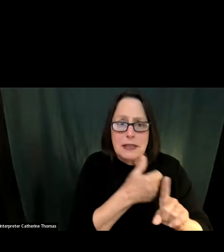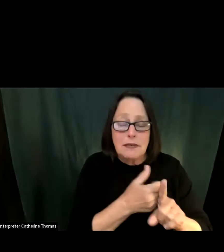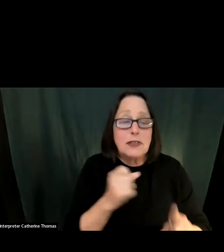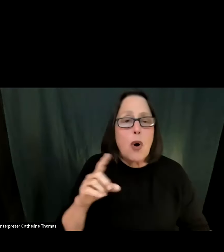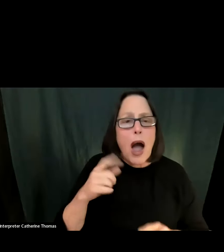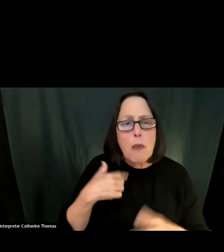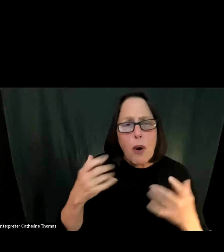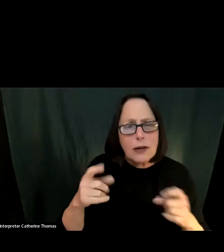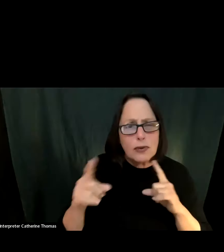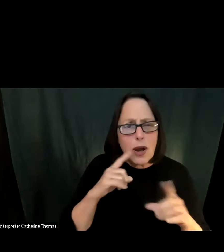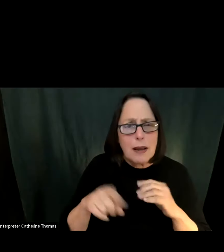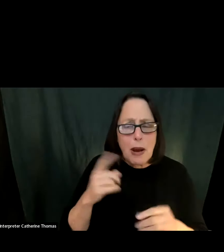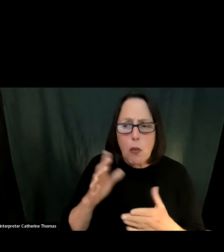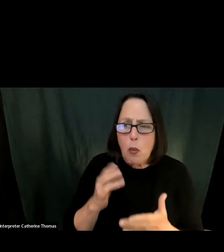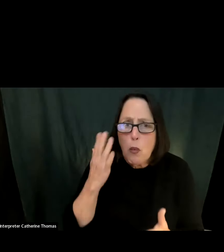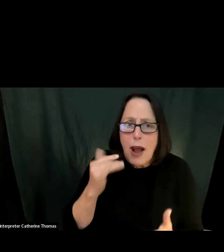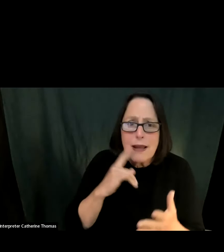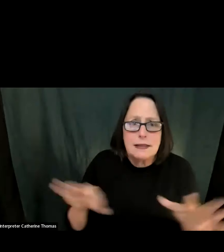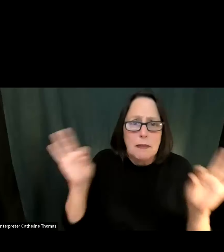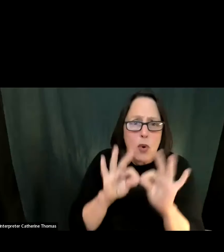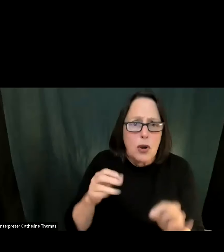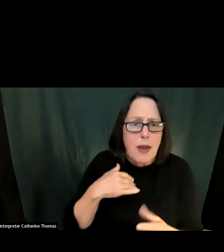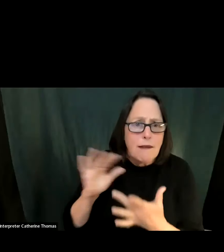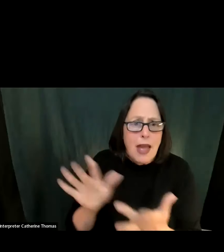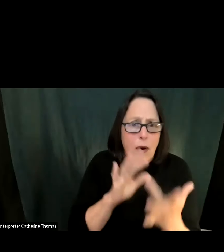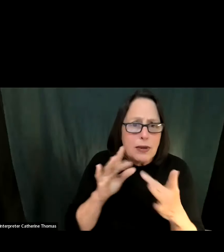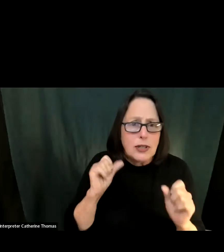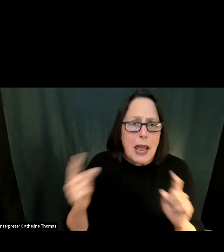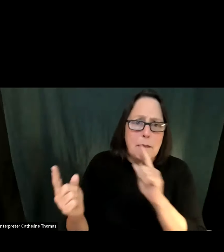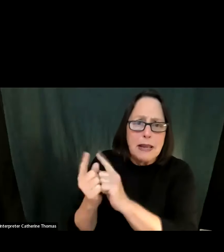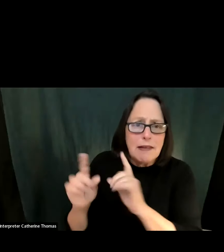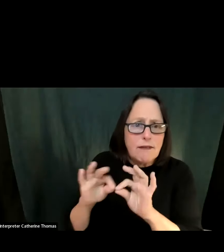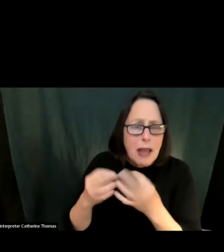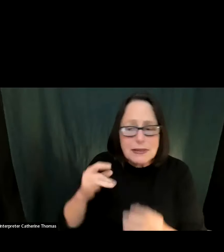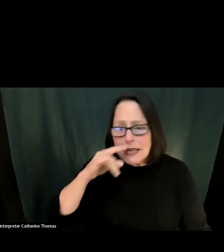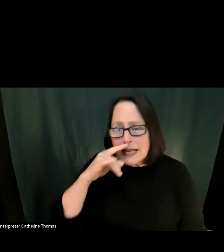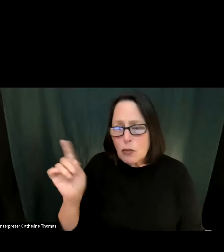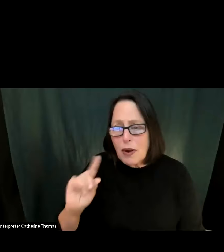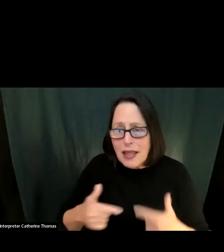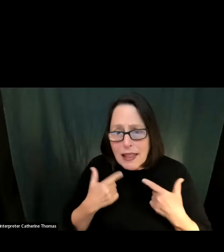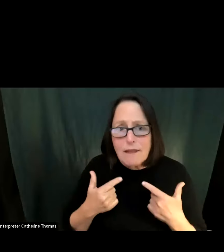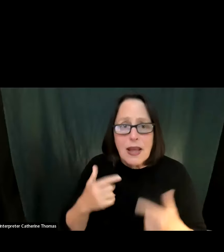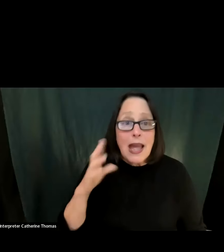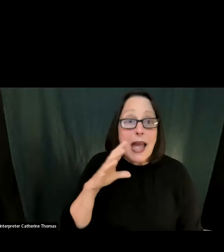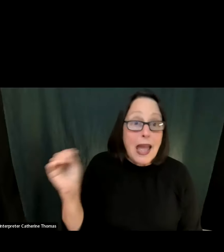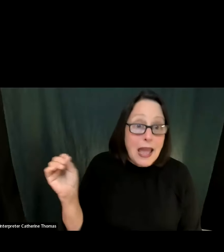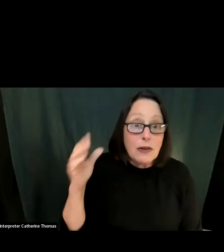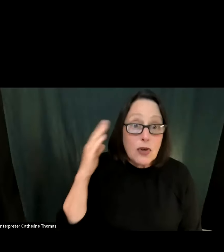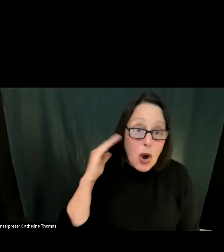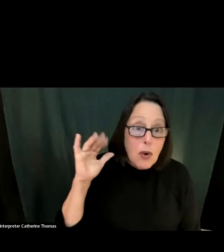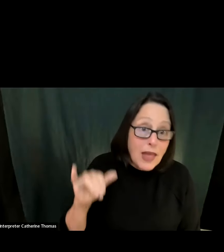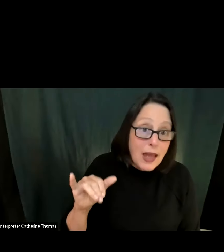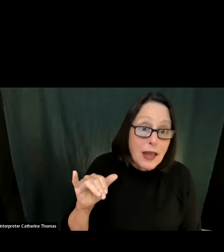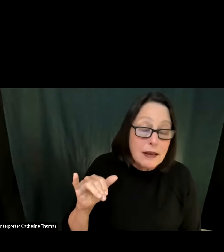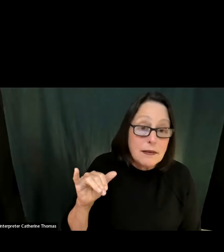of why it's so critical to have outreach that can go to families and kids where they are, and know that